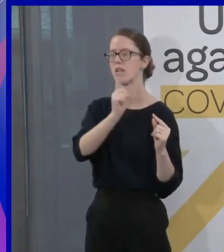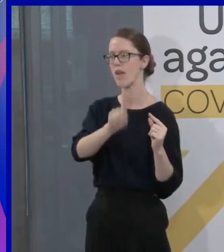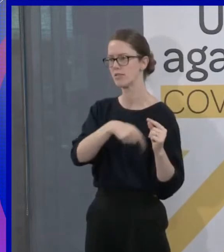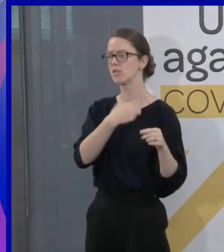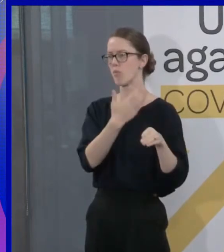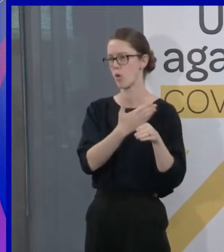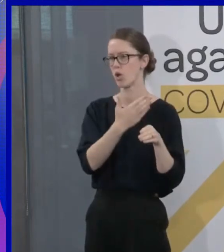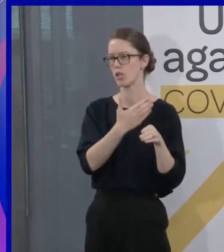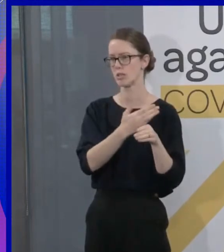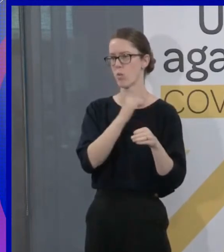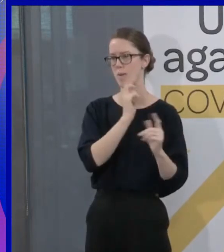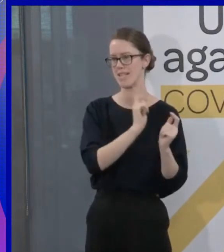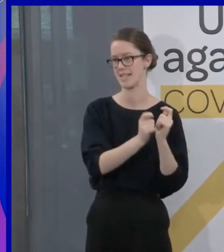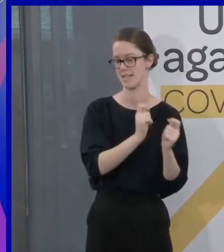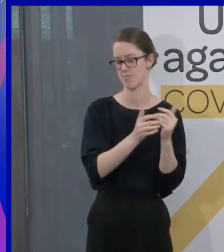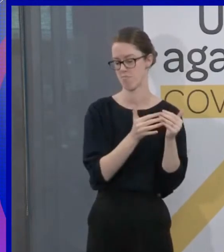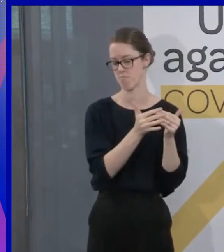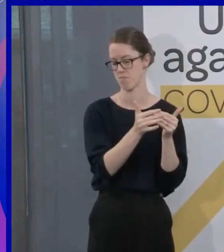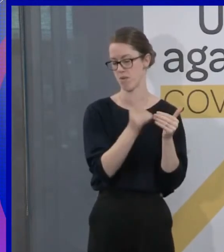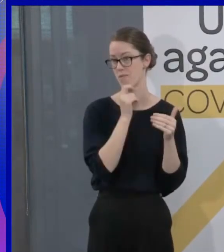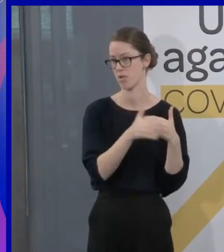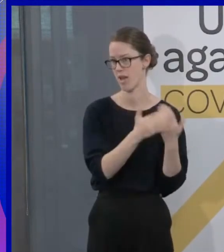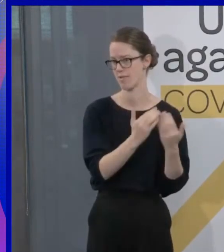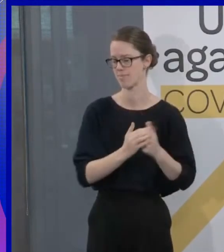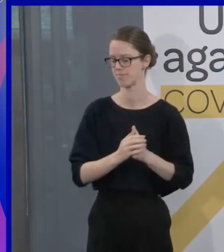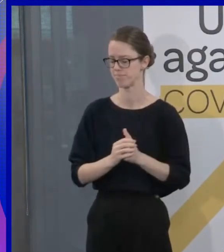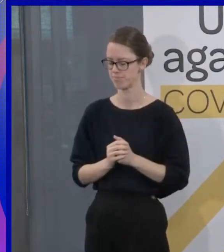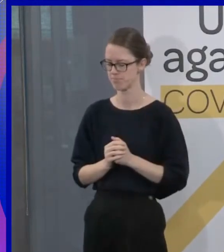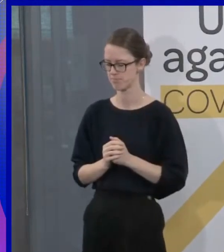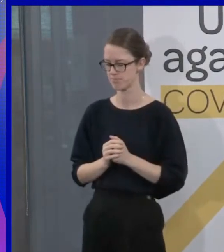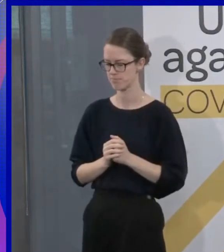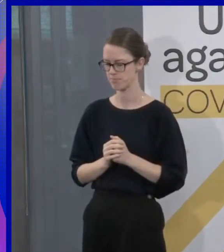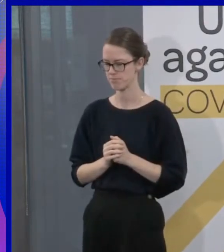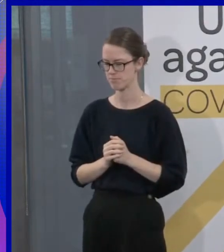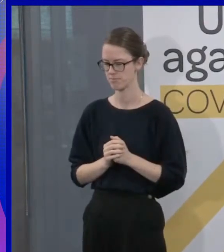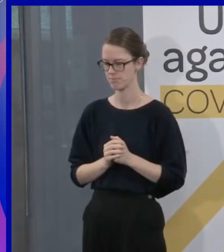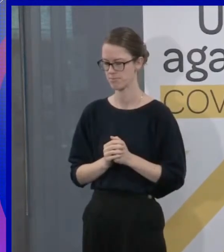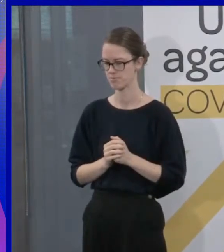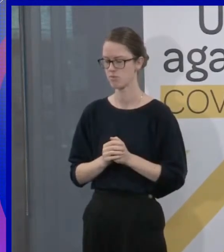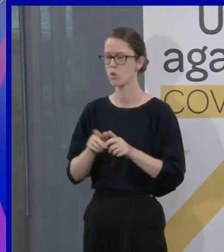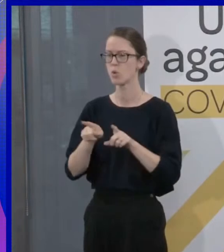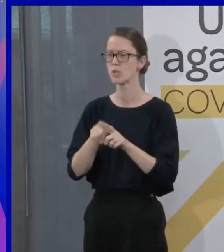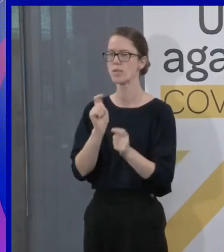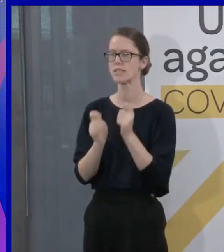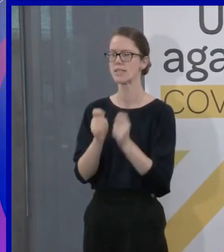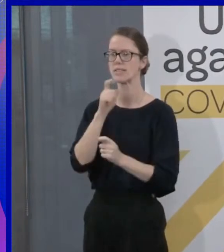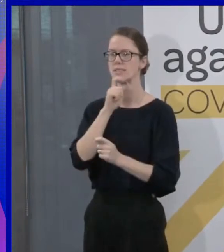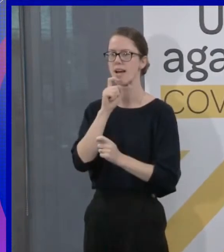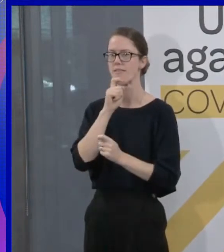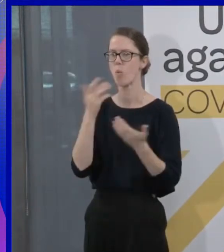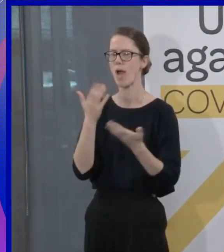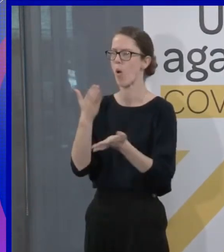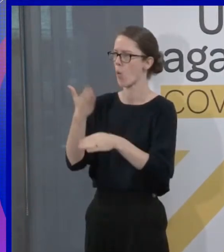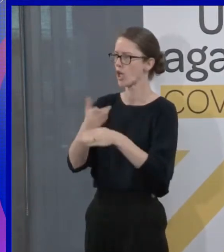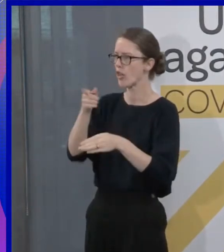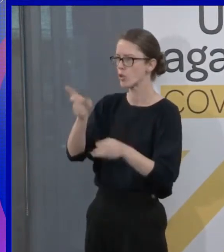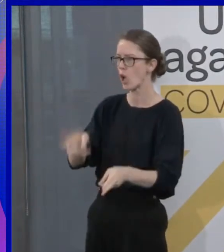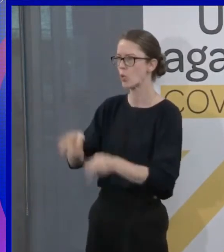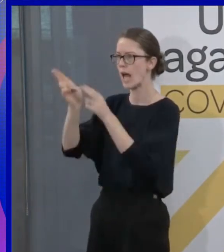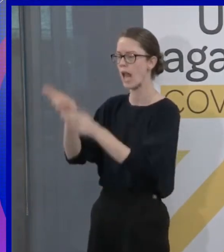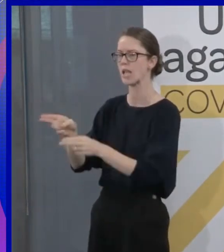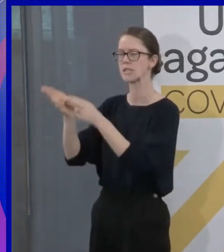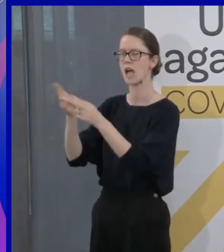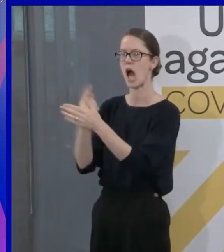port of Tauranga over the next few days. We're also continuing to test staff working in managed isolation and